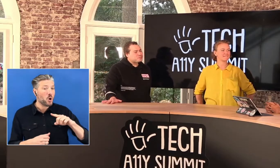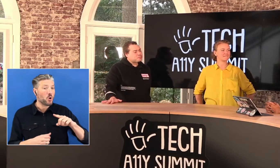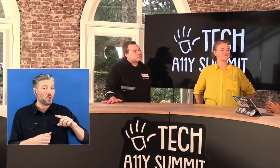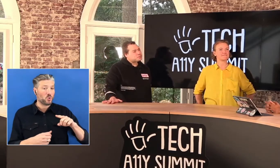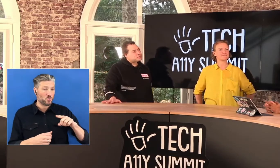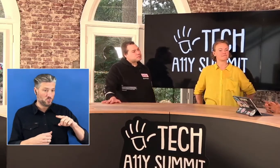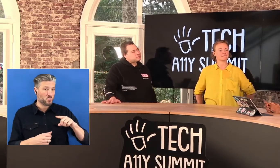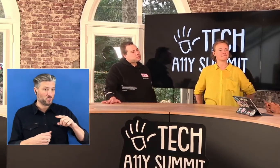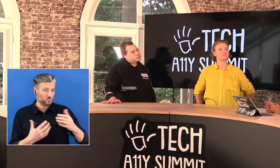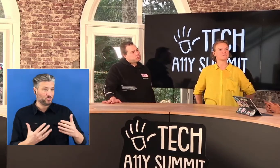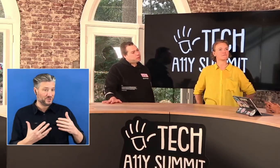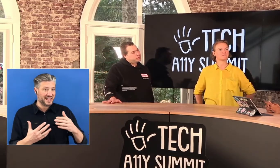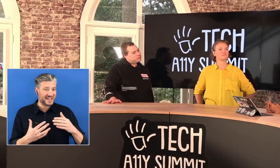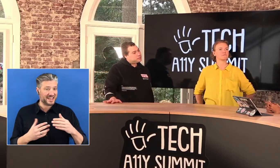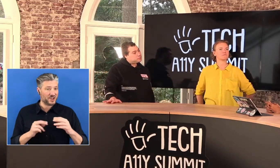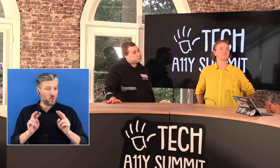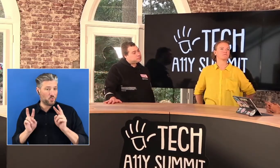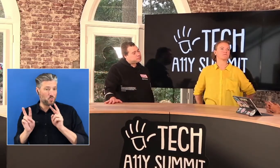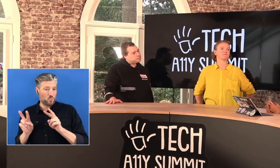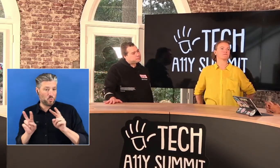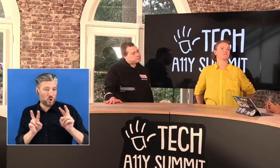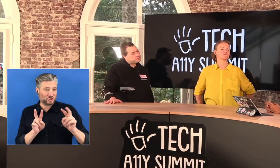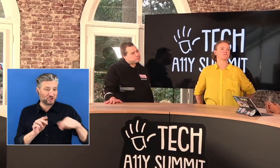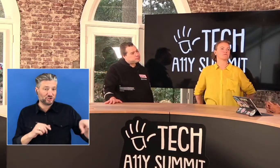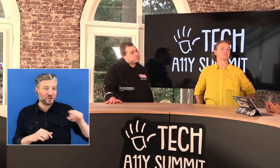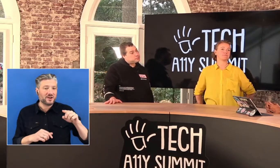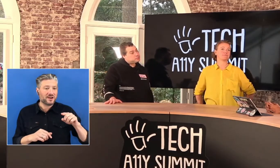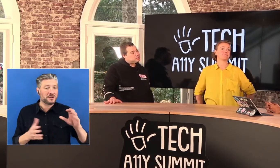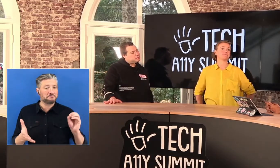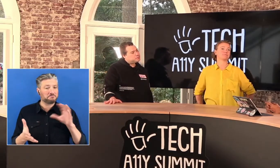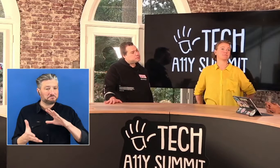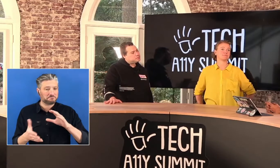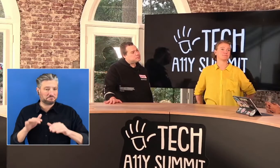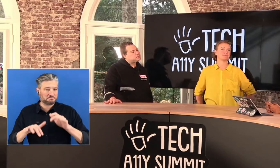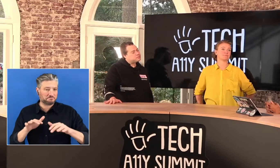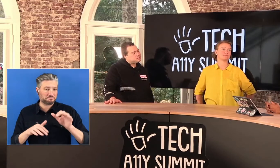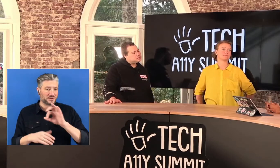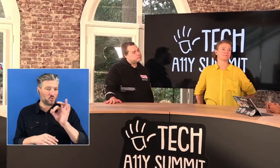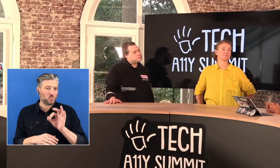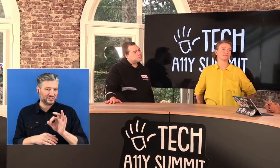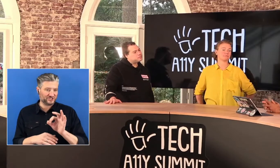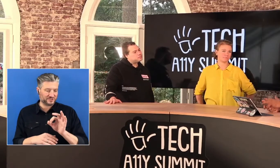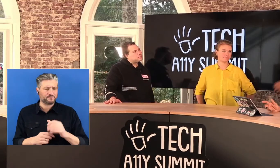We see big companies going for VR and AR technology.